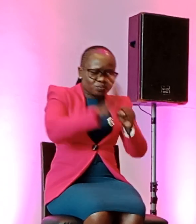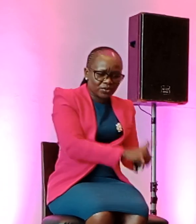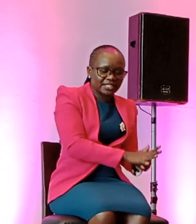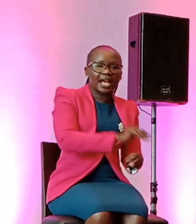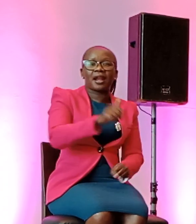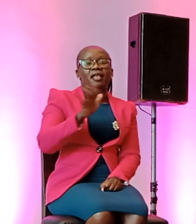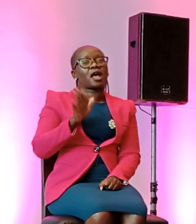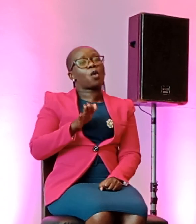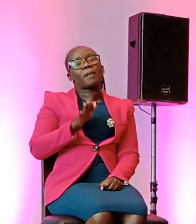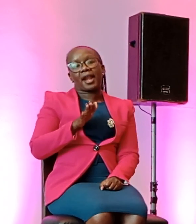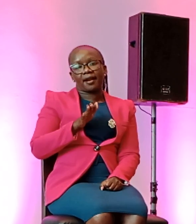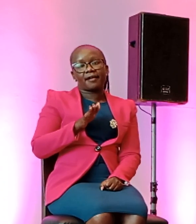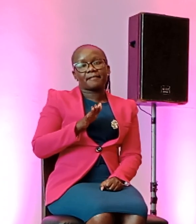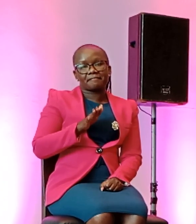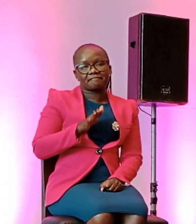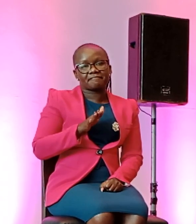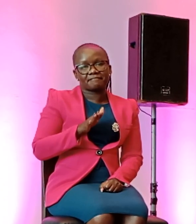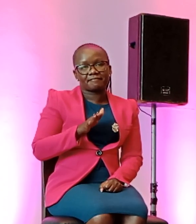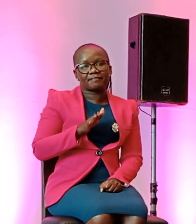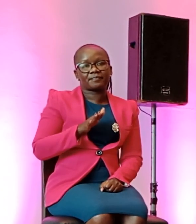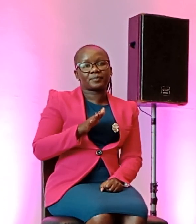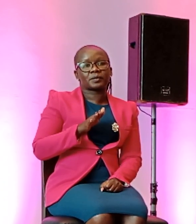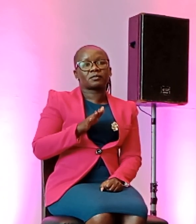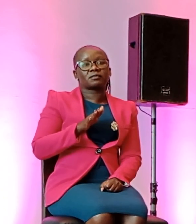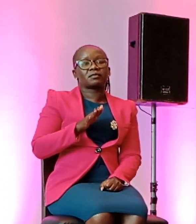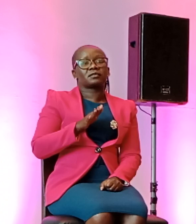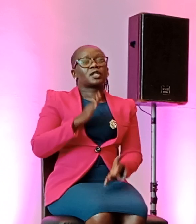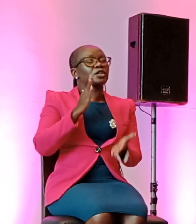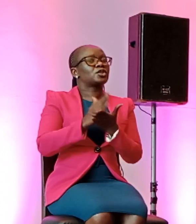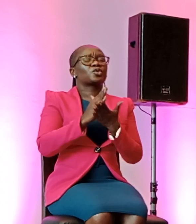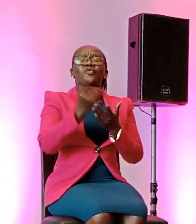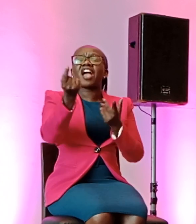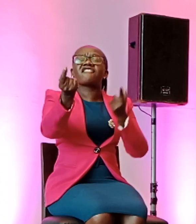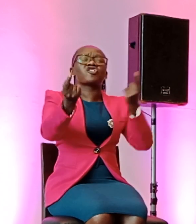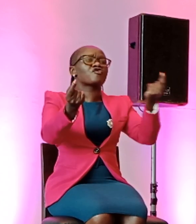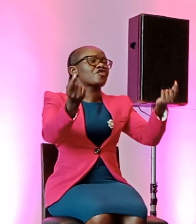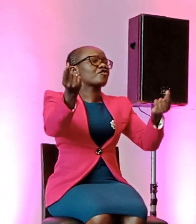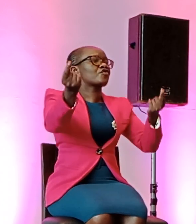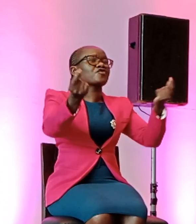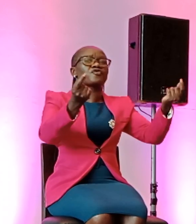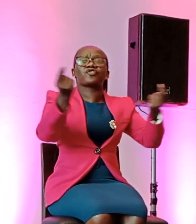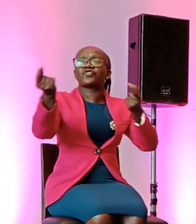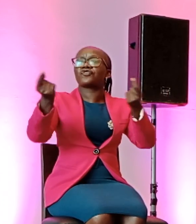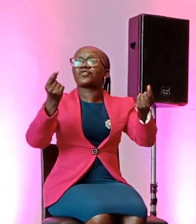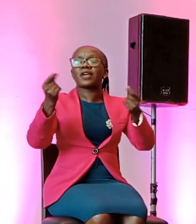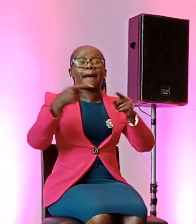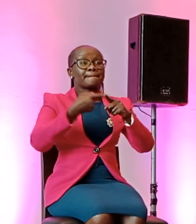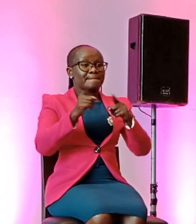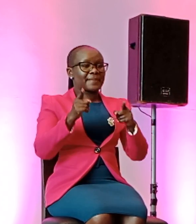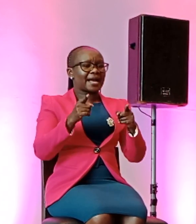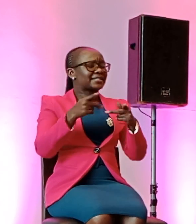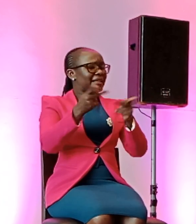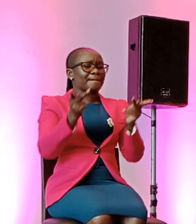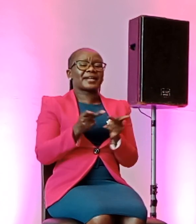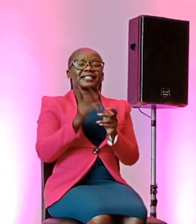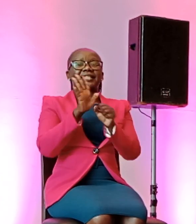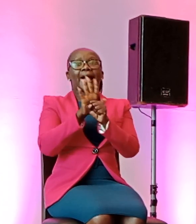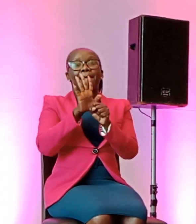another woman. We are so few, but these places are too